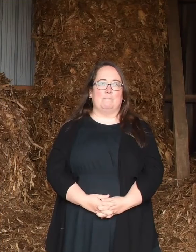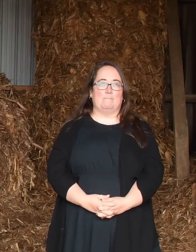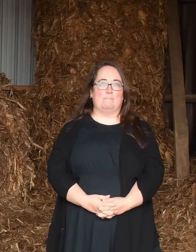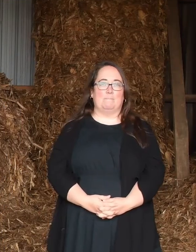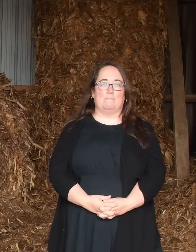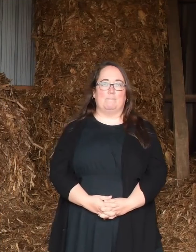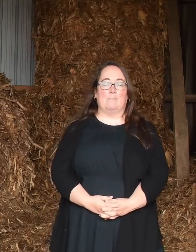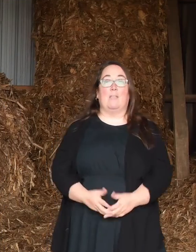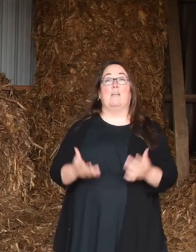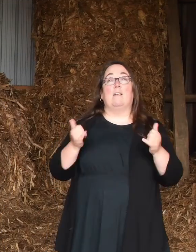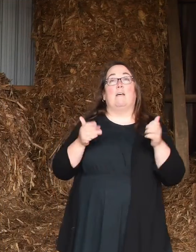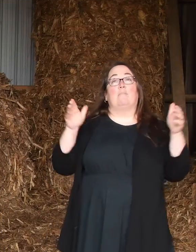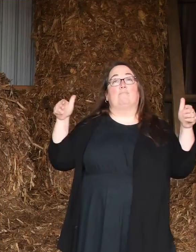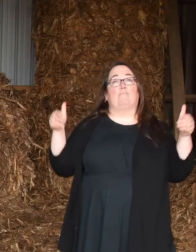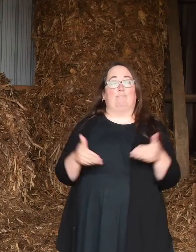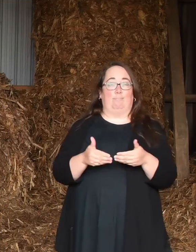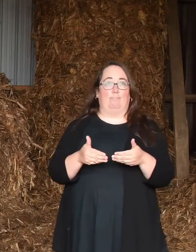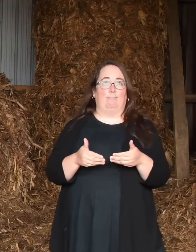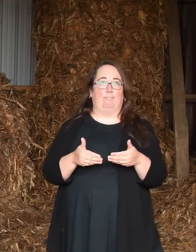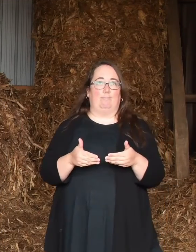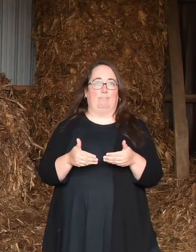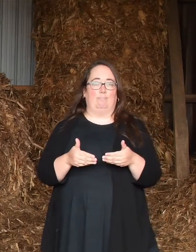Great. I'd like to now introduce Joy